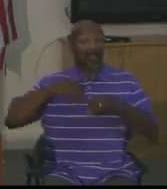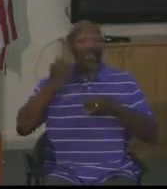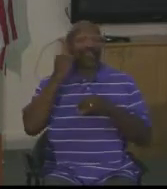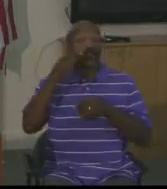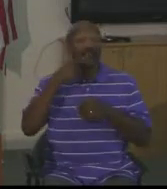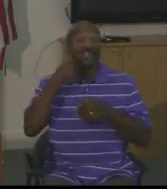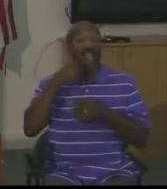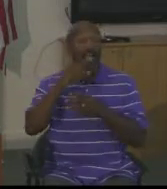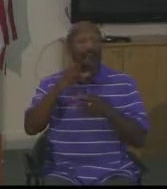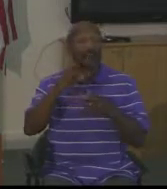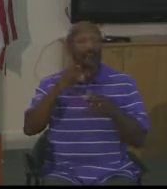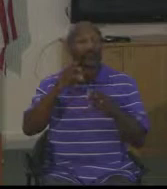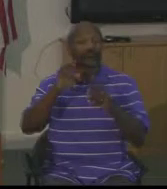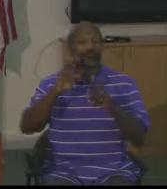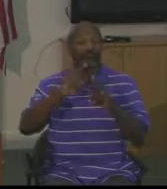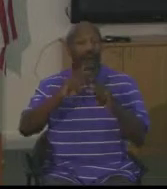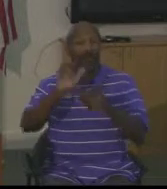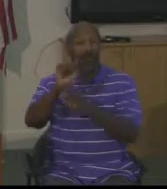said ARM.